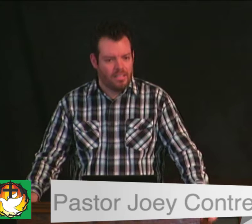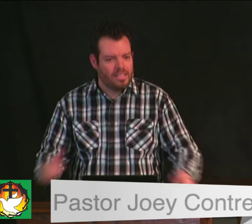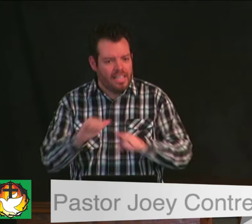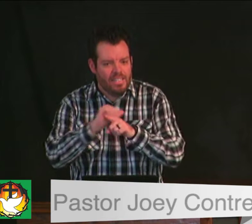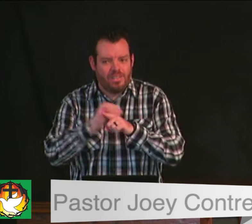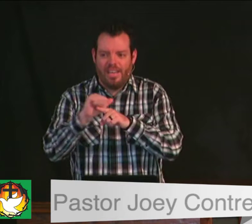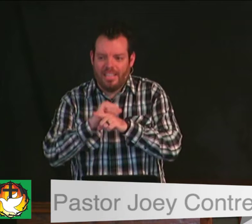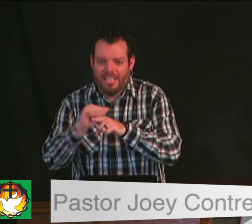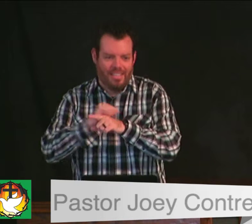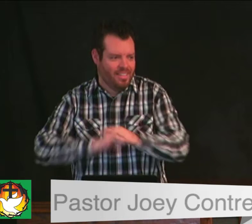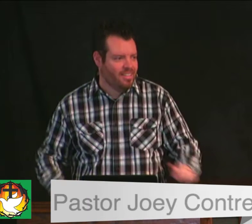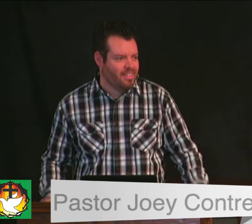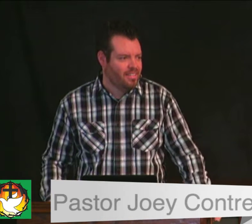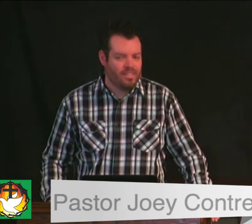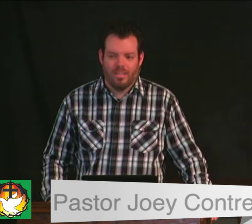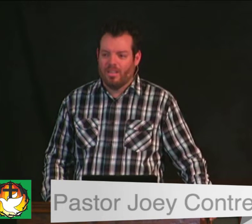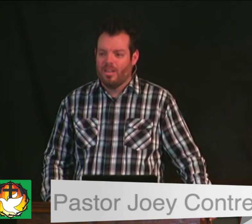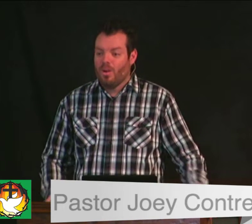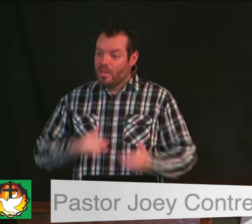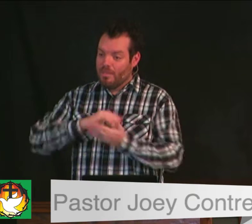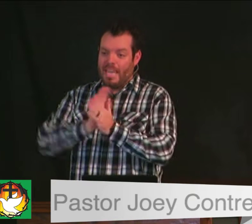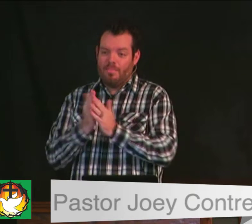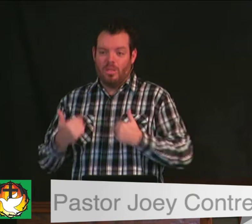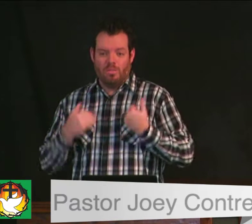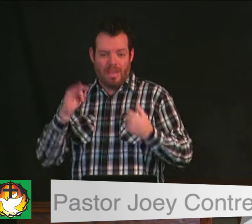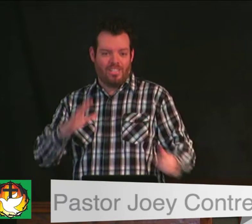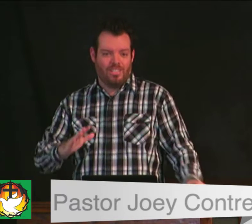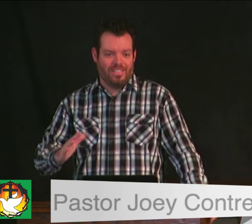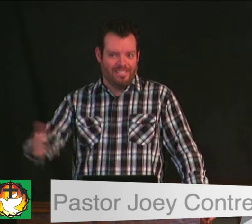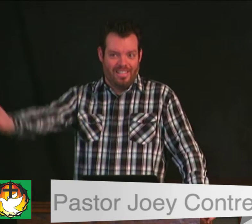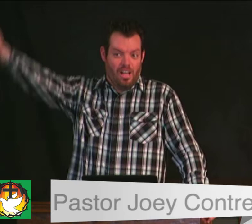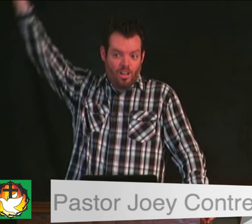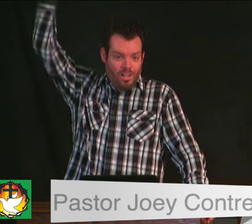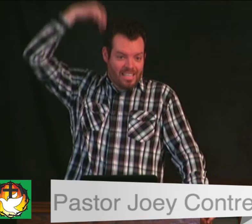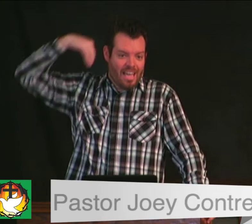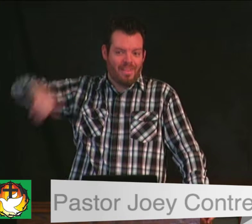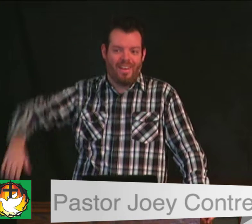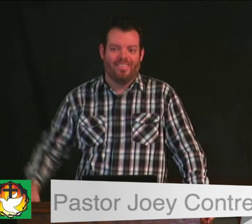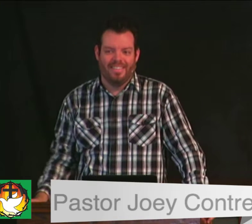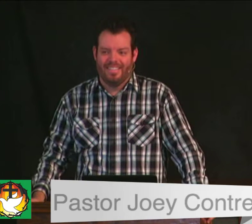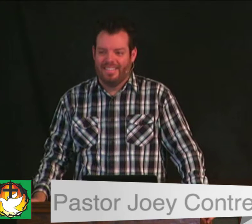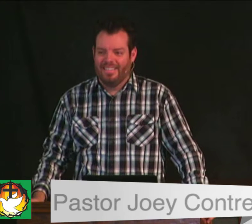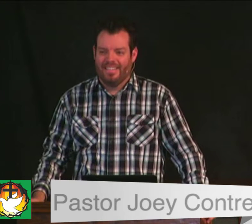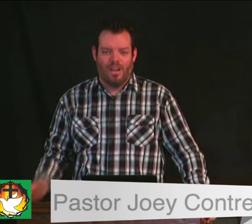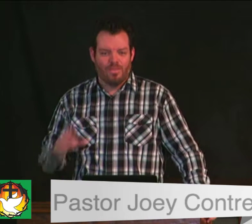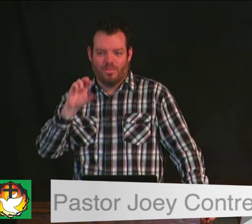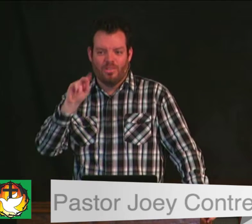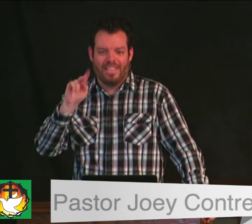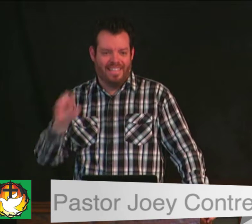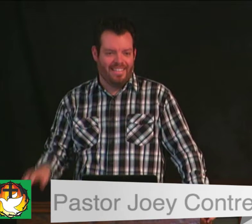I need training. When I became a youth pastor a long time ago, I was a rookie and